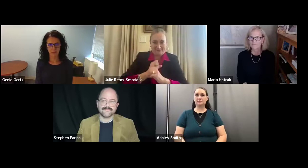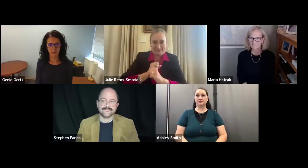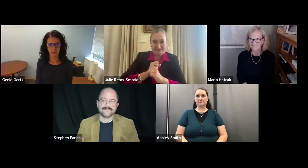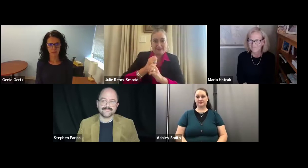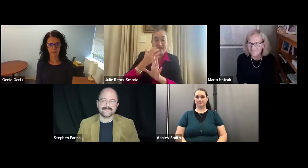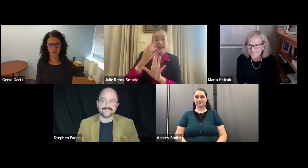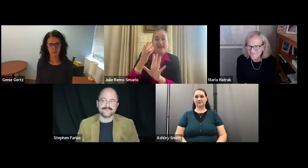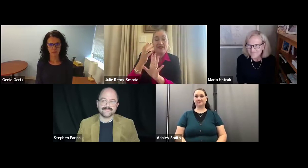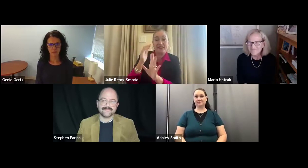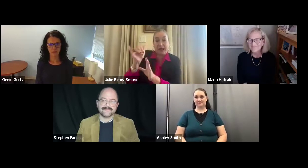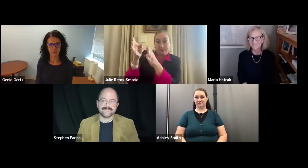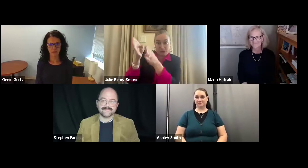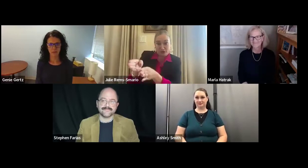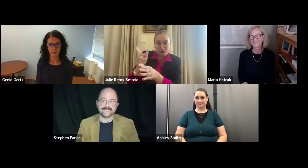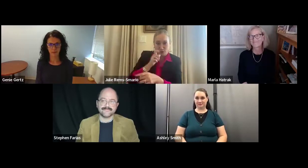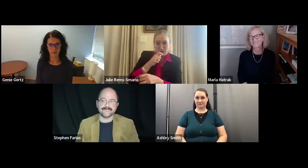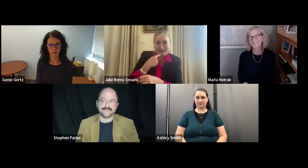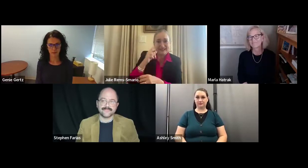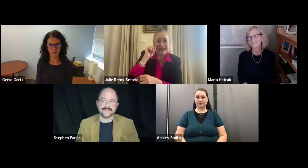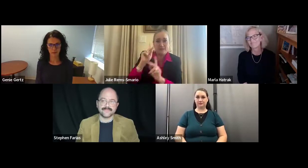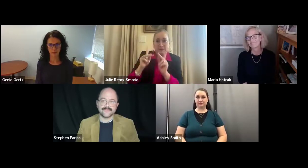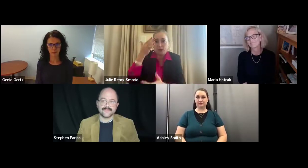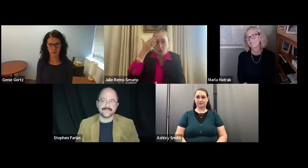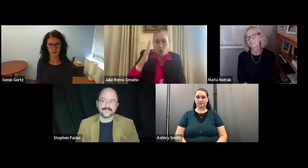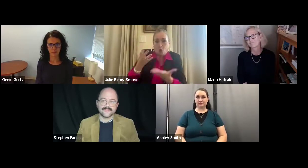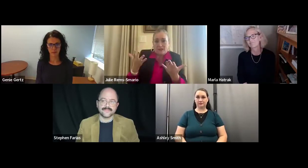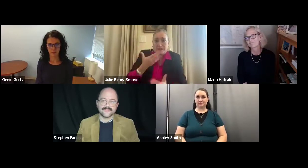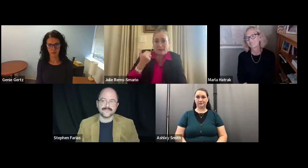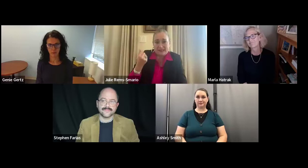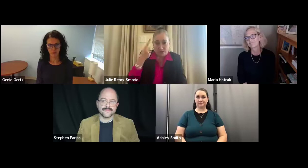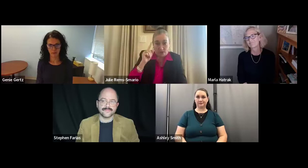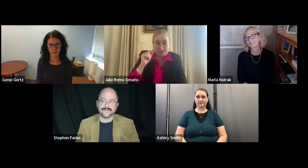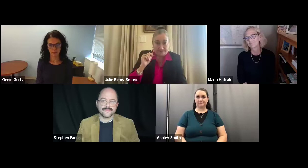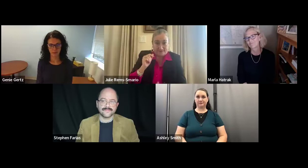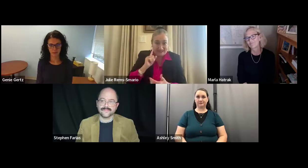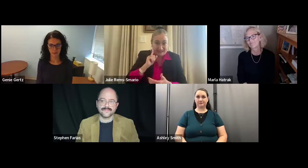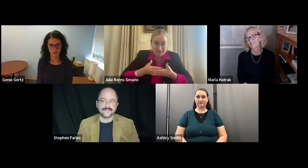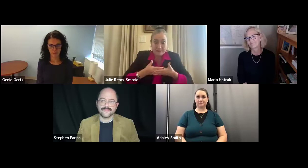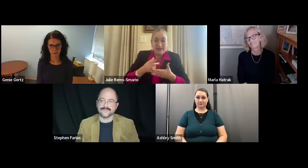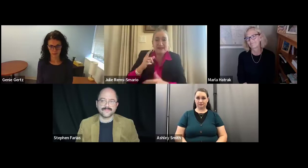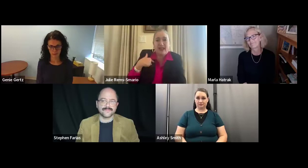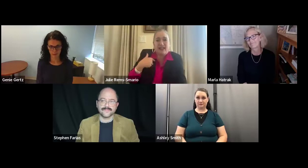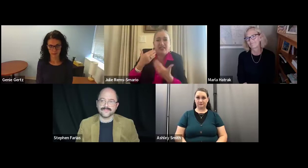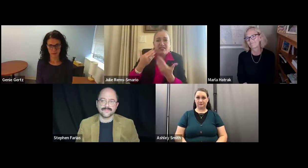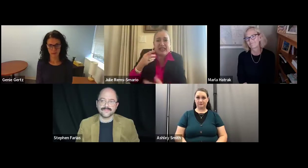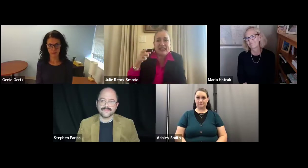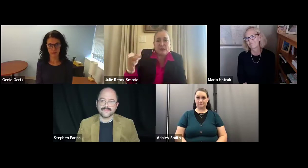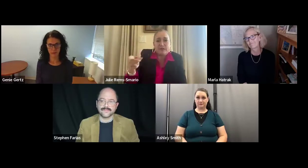later when I get to that portion. But it was that individual who told me that deaf people do not know what's best for deaf